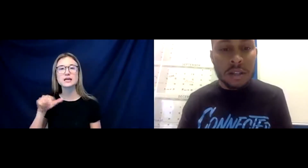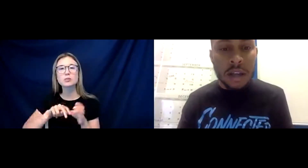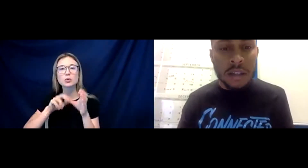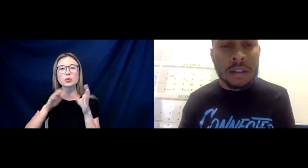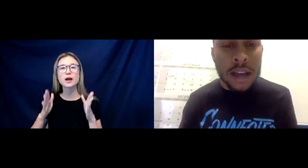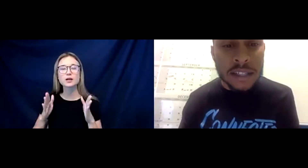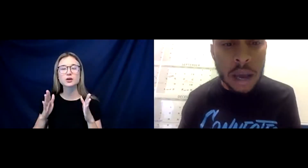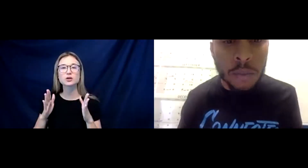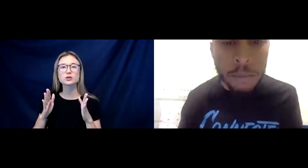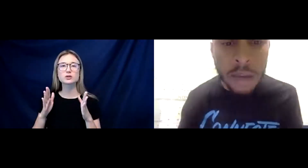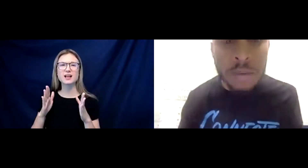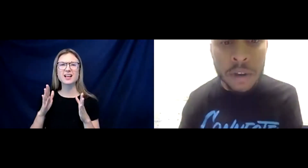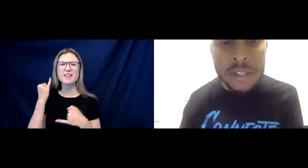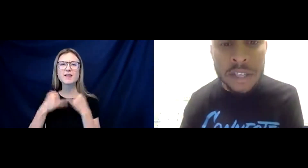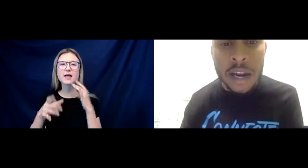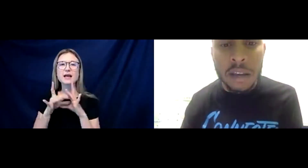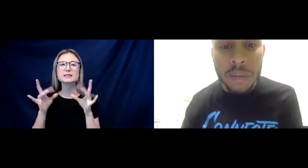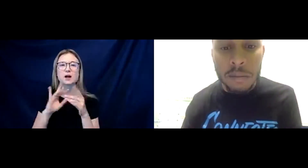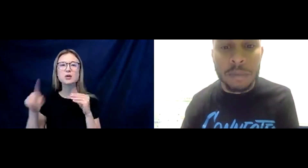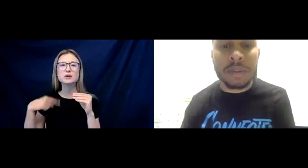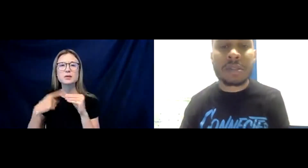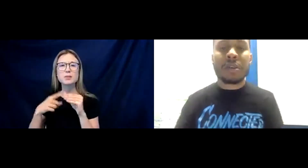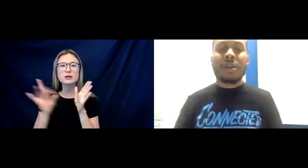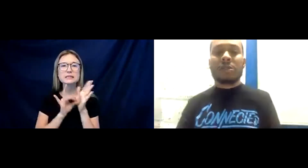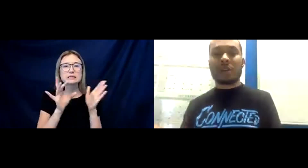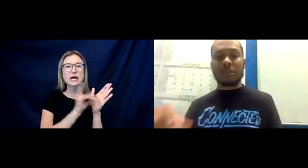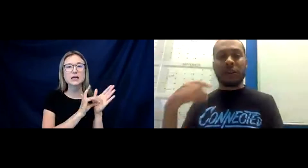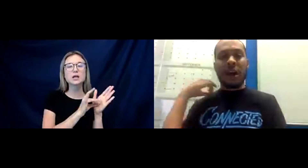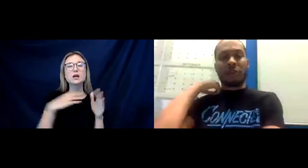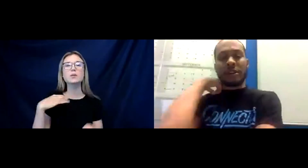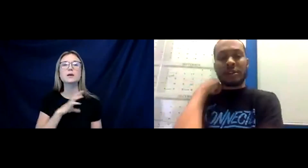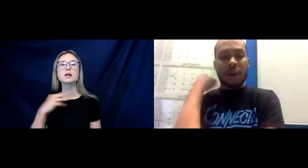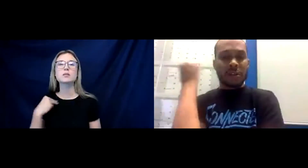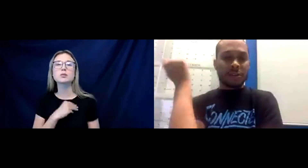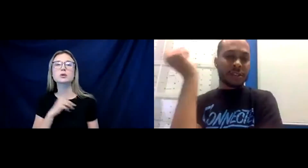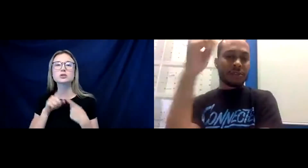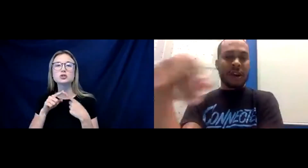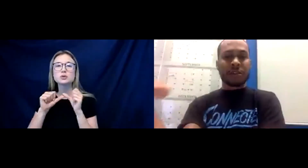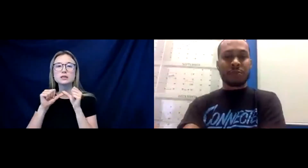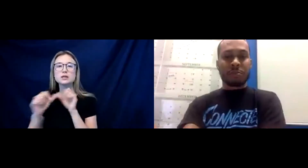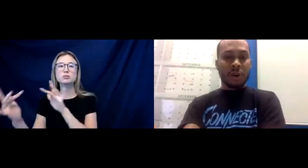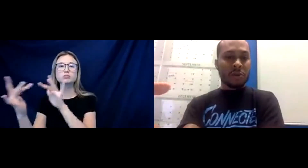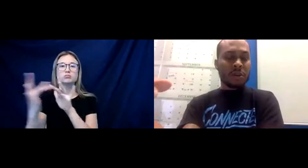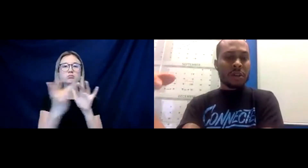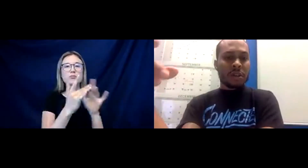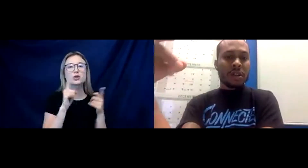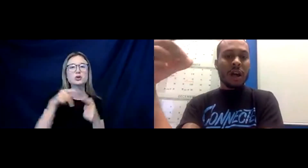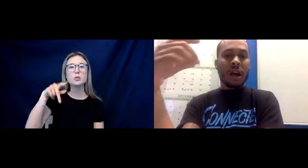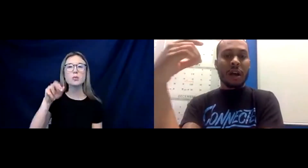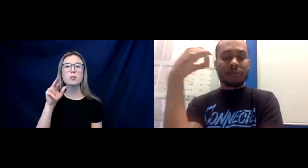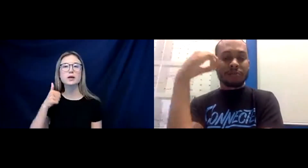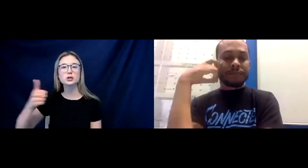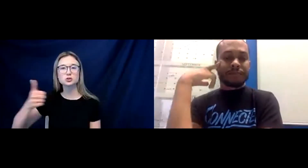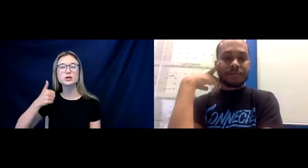was, the last comment we made was about assigning committee members to continue to outreach to paratransit directors with Bo.